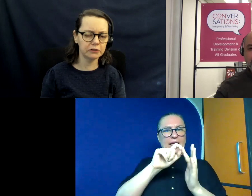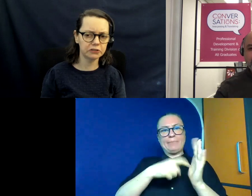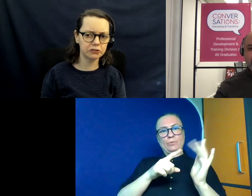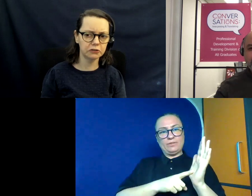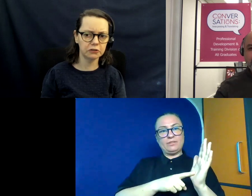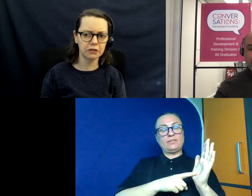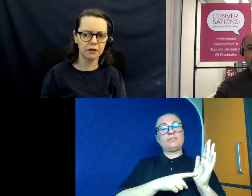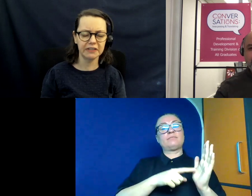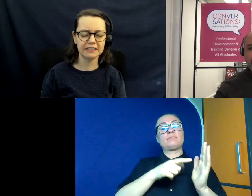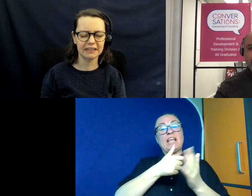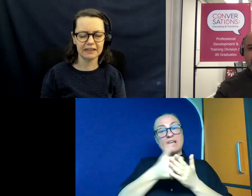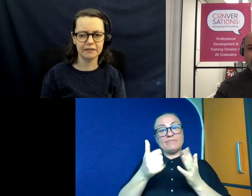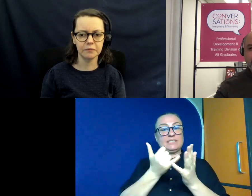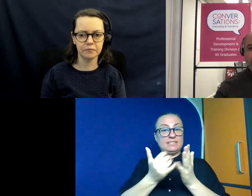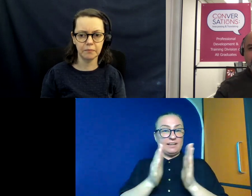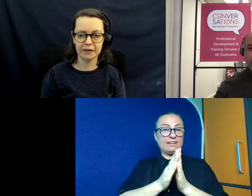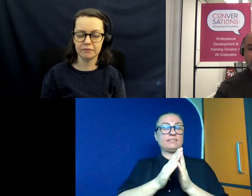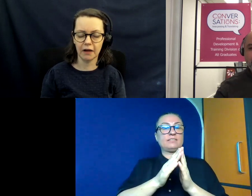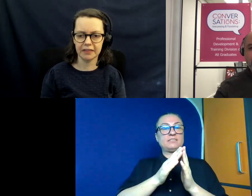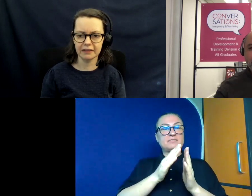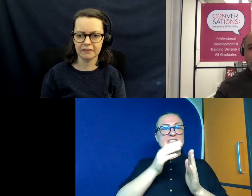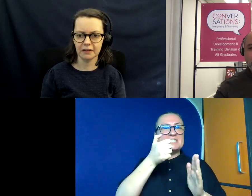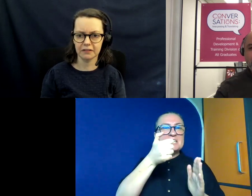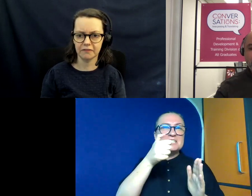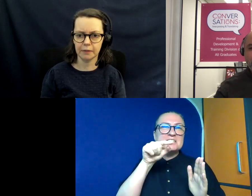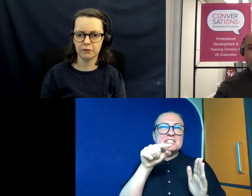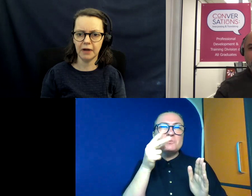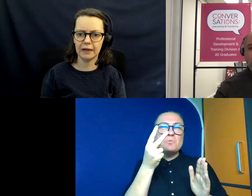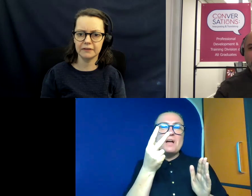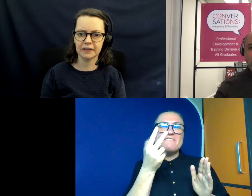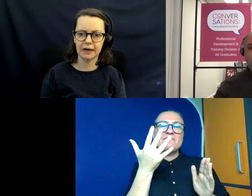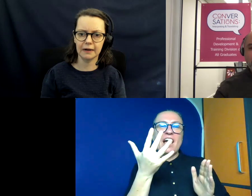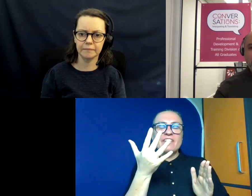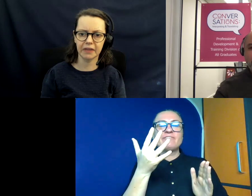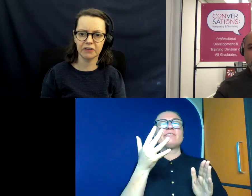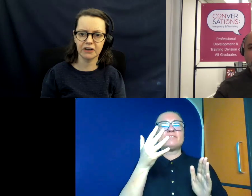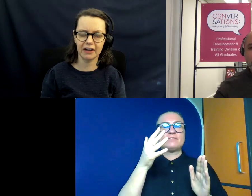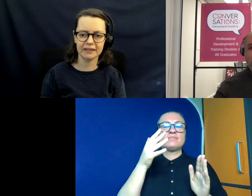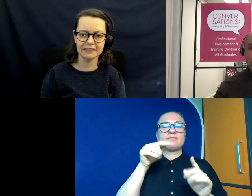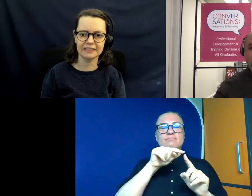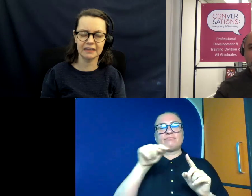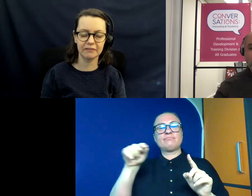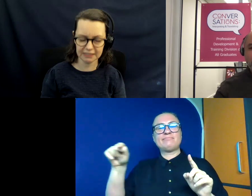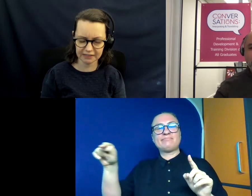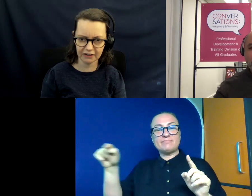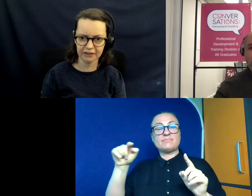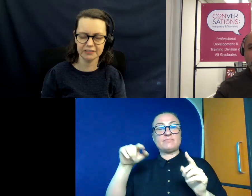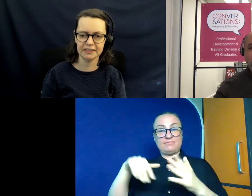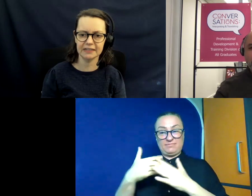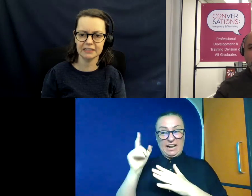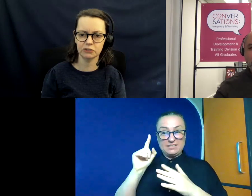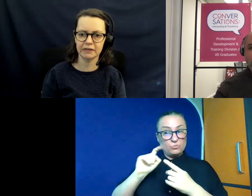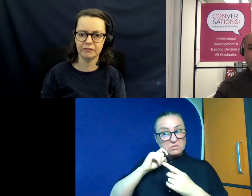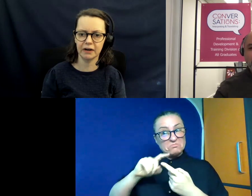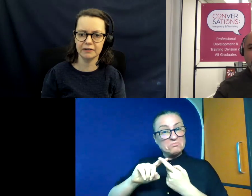I'm not sure of the exact date, but I think it's the 9th of April. And every Sunday night, I should say,